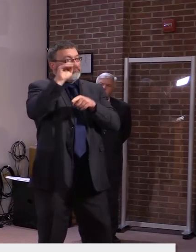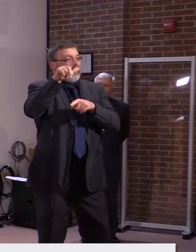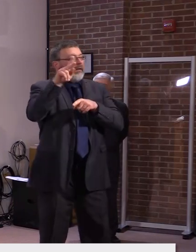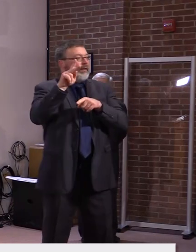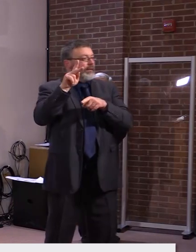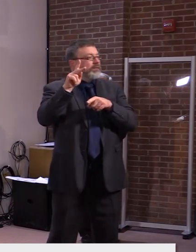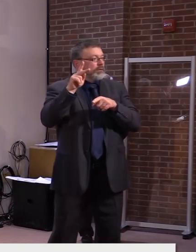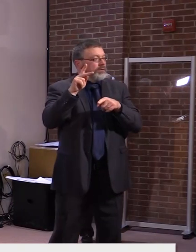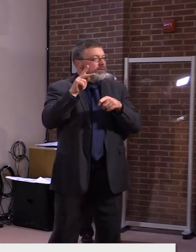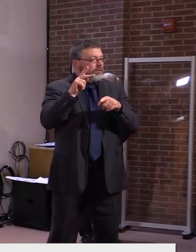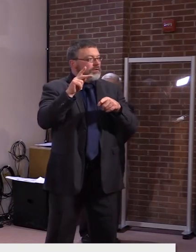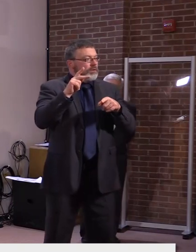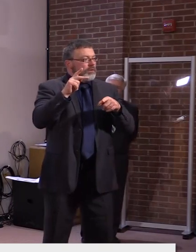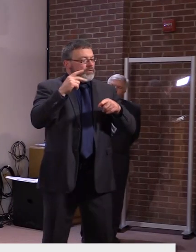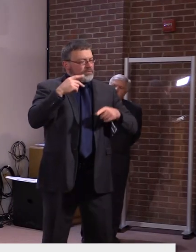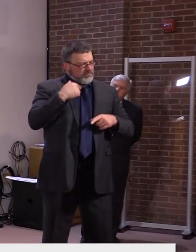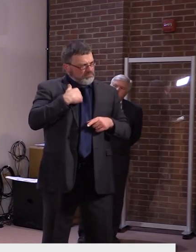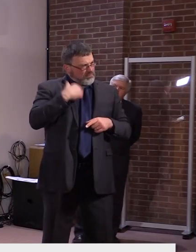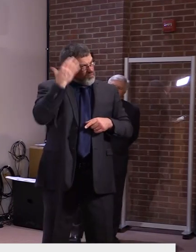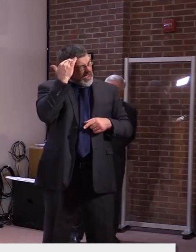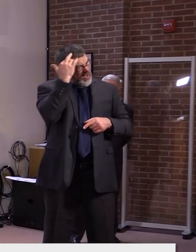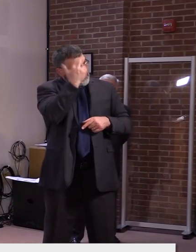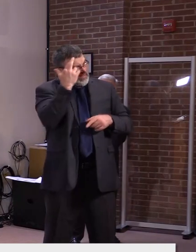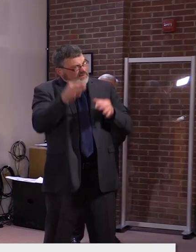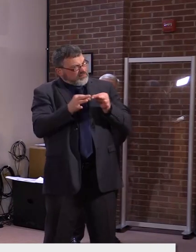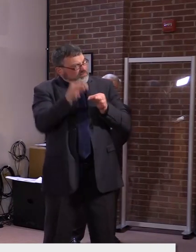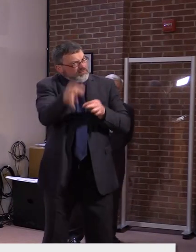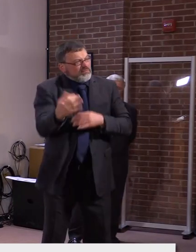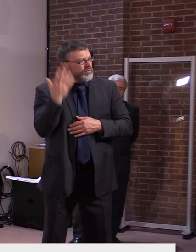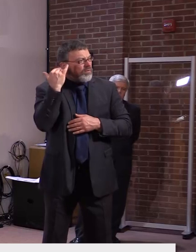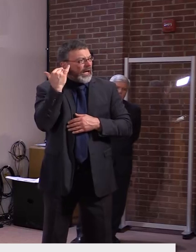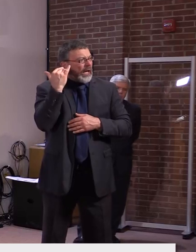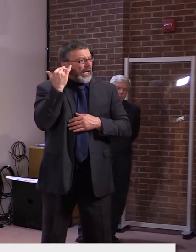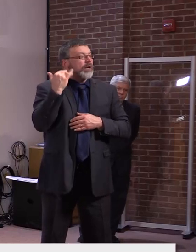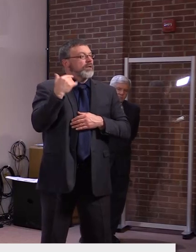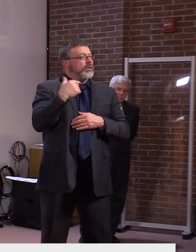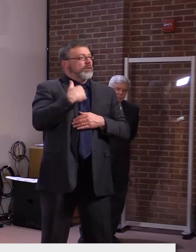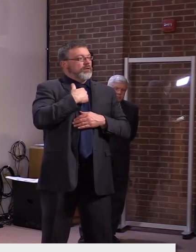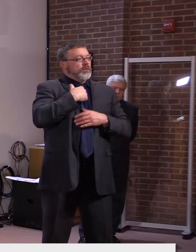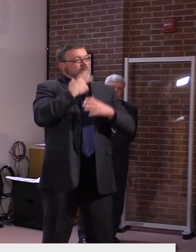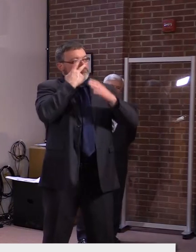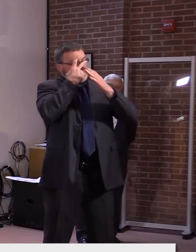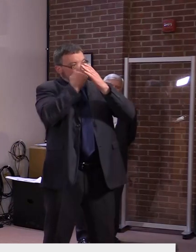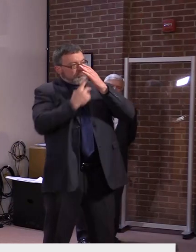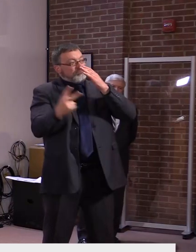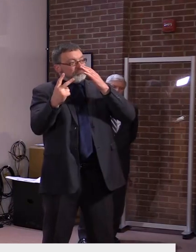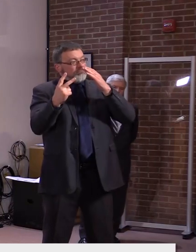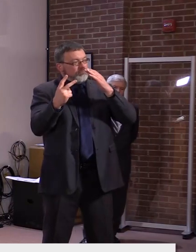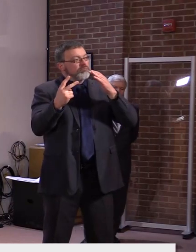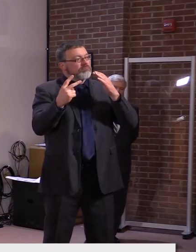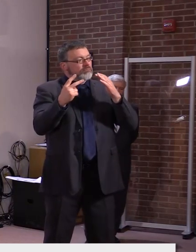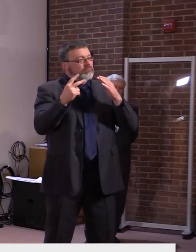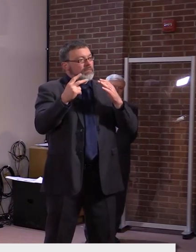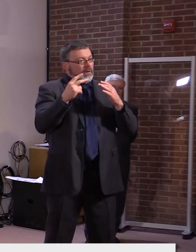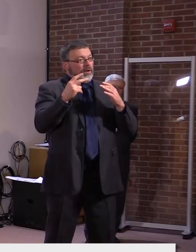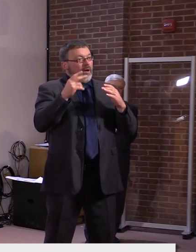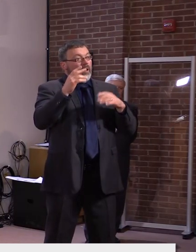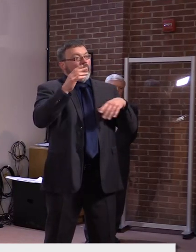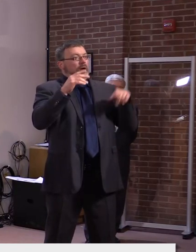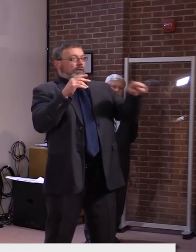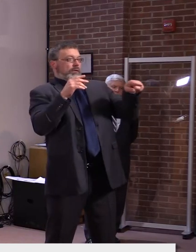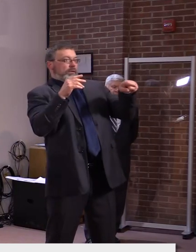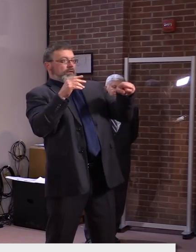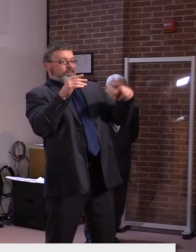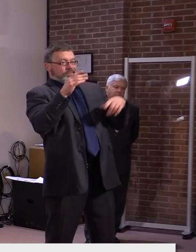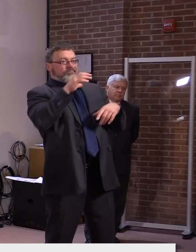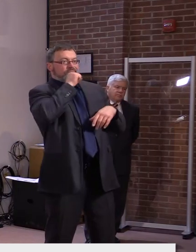The first reason is we expect the emergency use authorization for vaccinating children ages 5 to 11 to come out at any time. And we want to